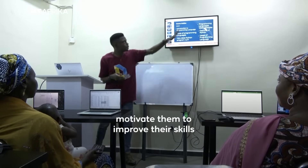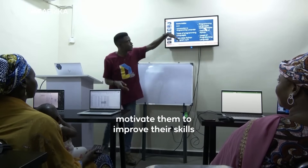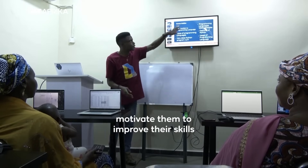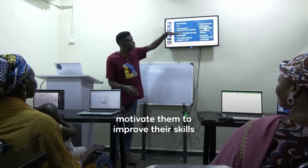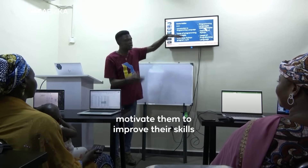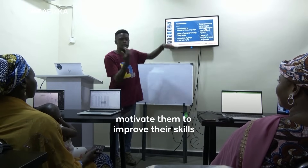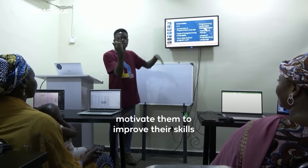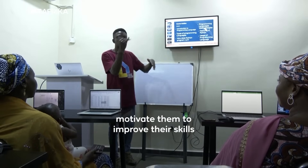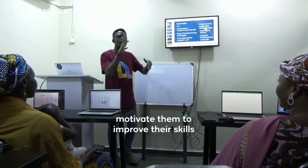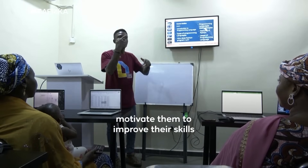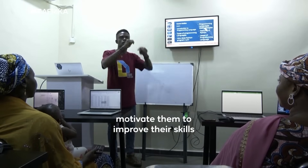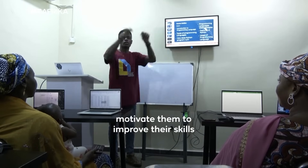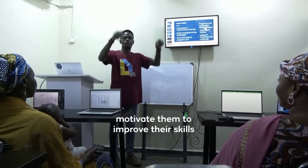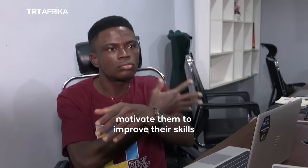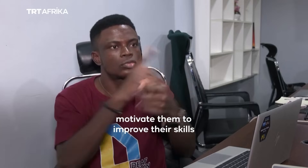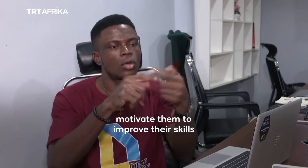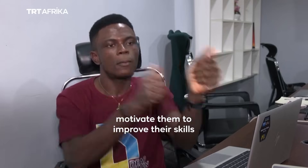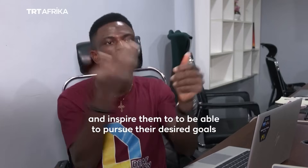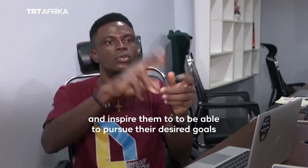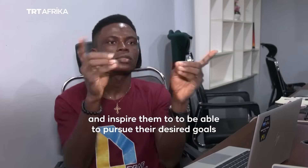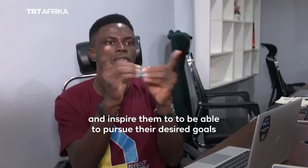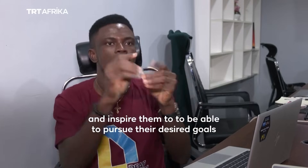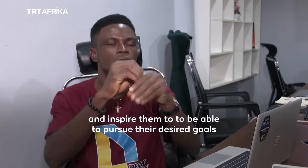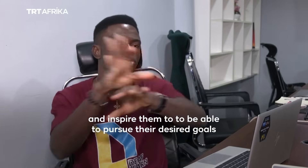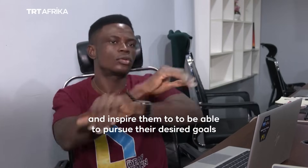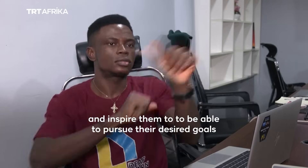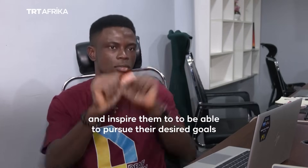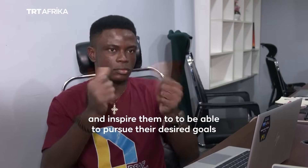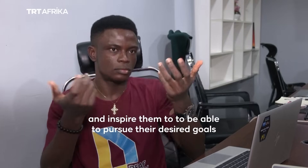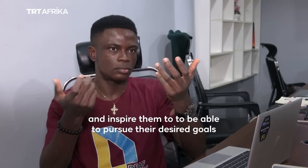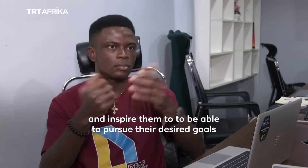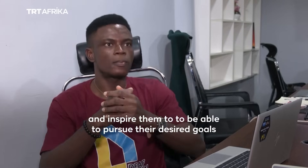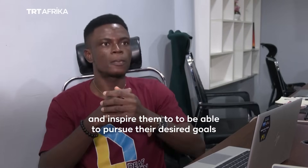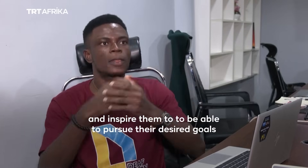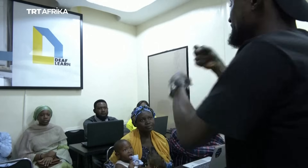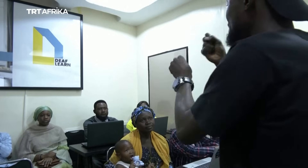know, improve their skill and inspire them to be able to pursue their desired goals.